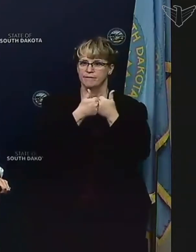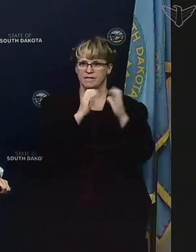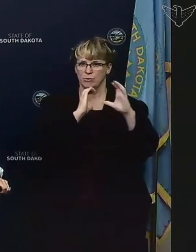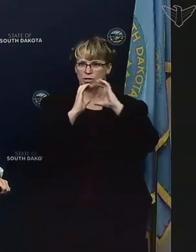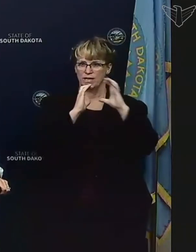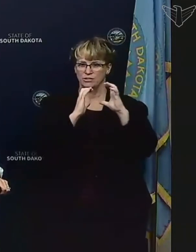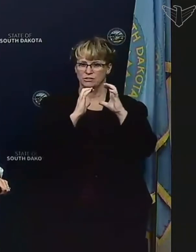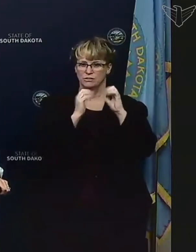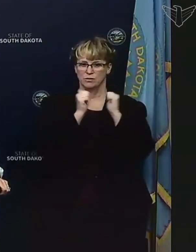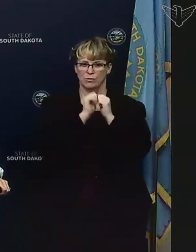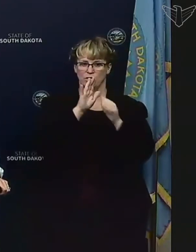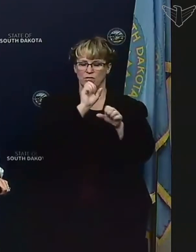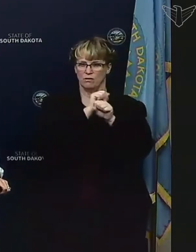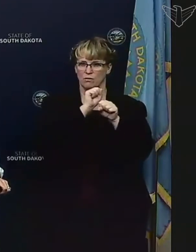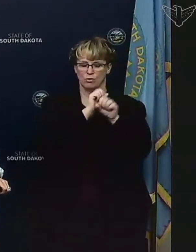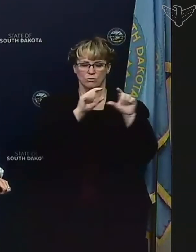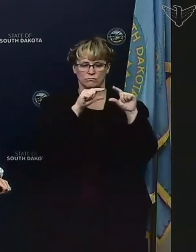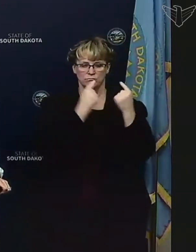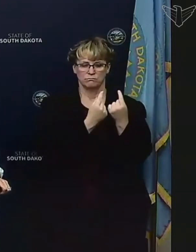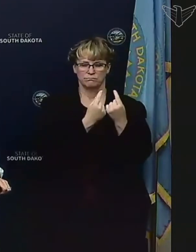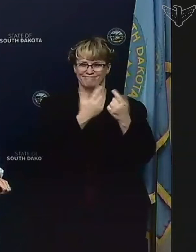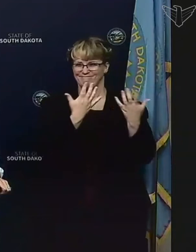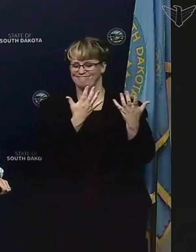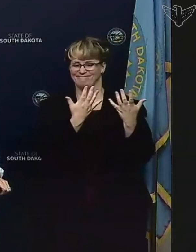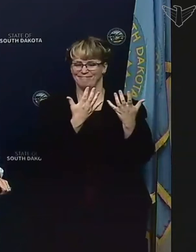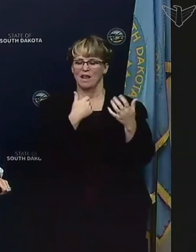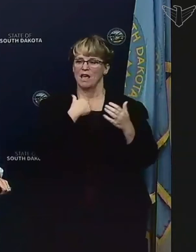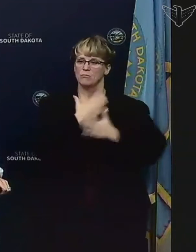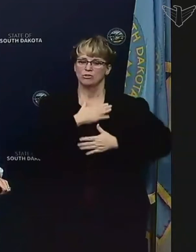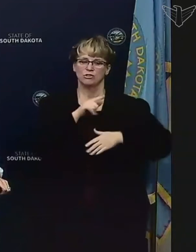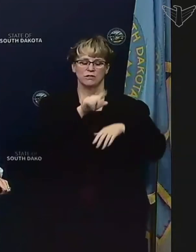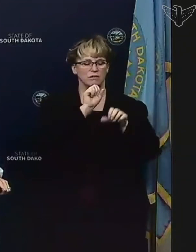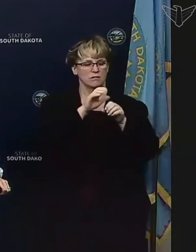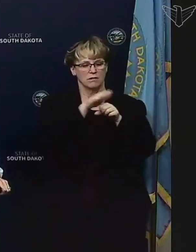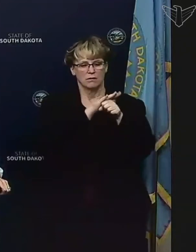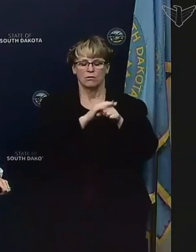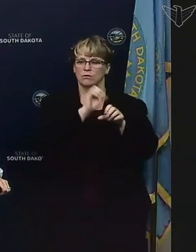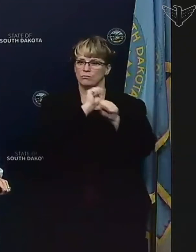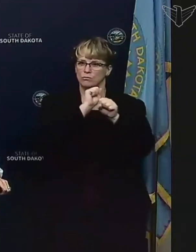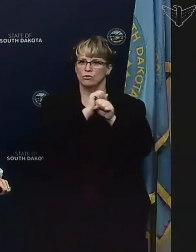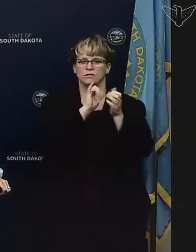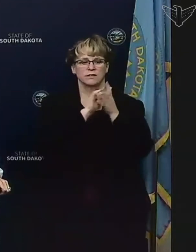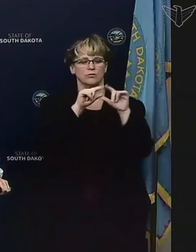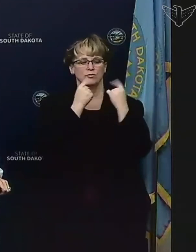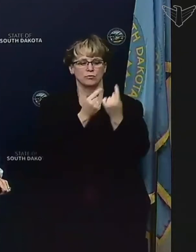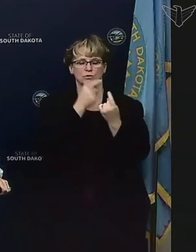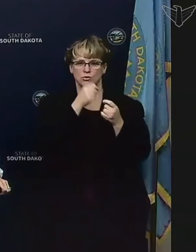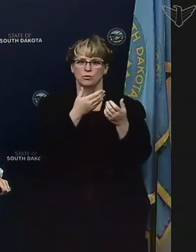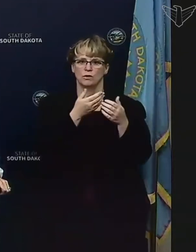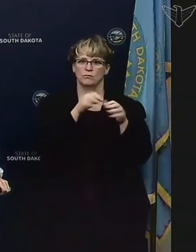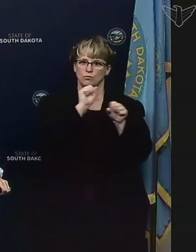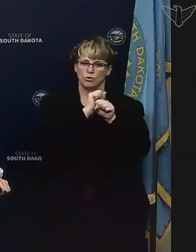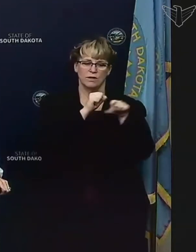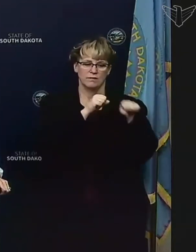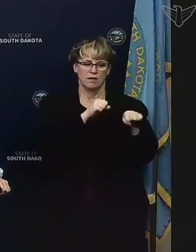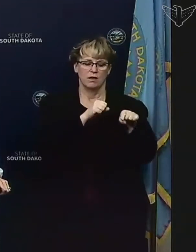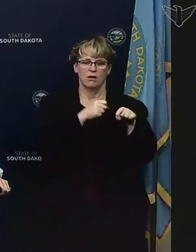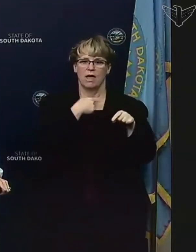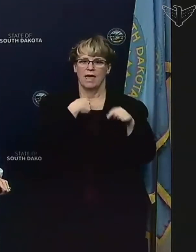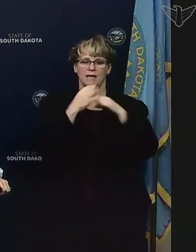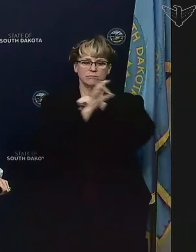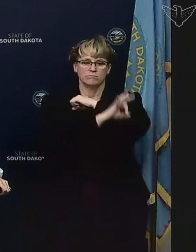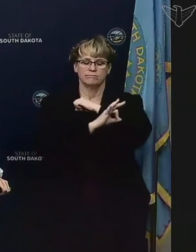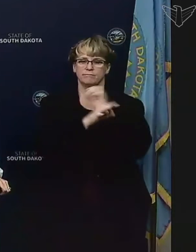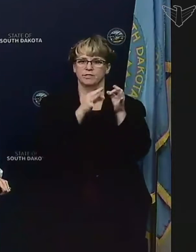of the diversity of the workforce, but I'm so appreciative of all the local efforts and groups that are on the ground there, and